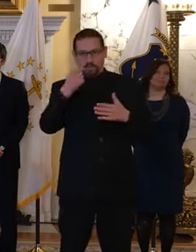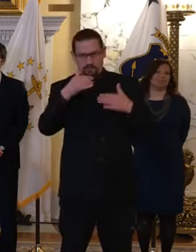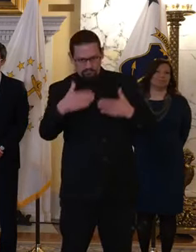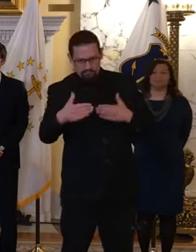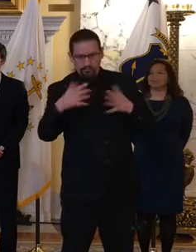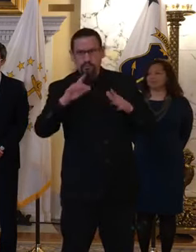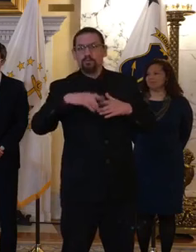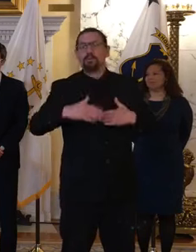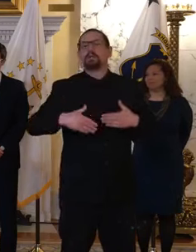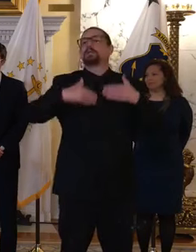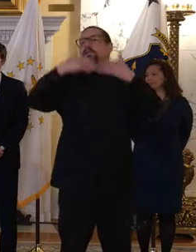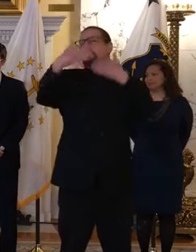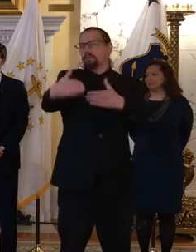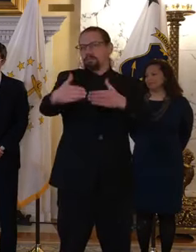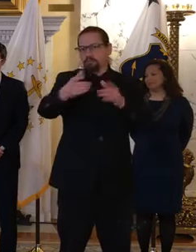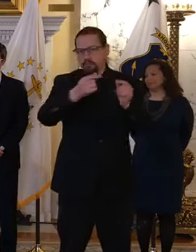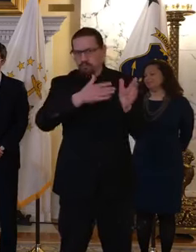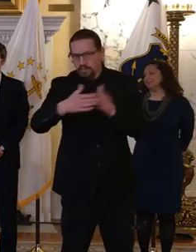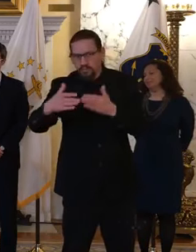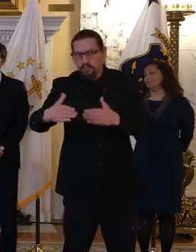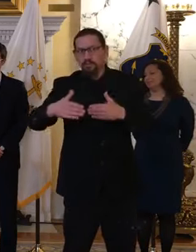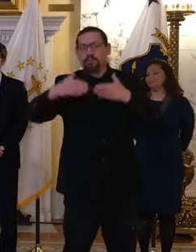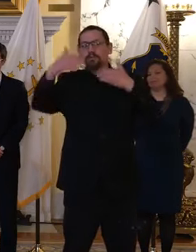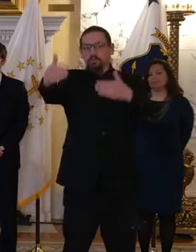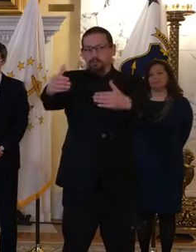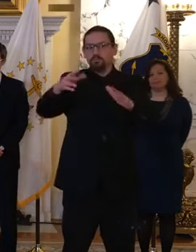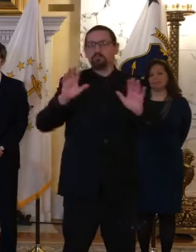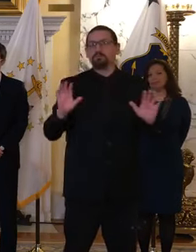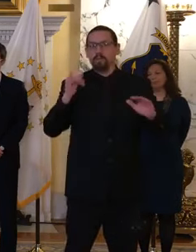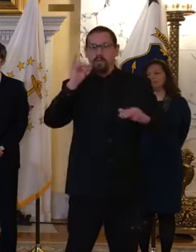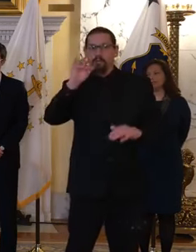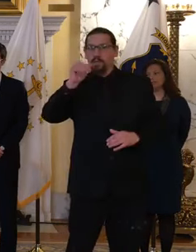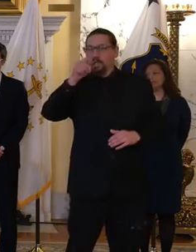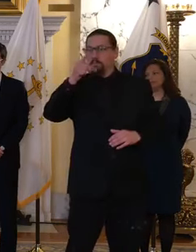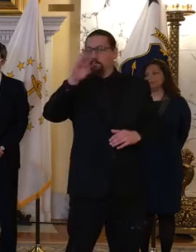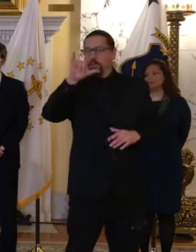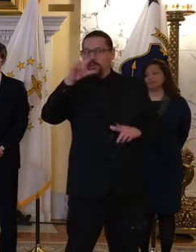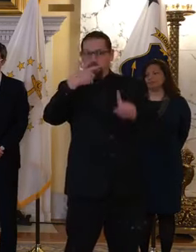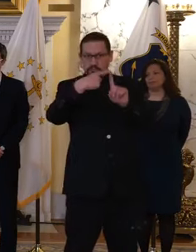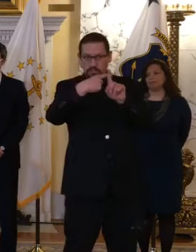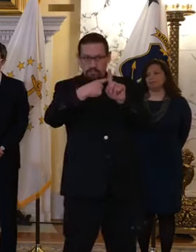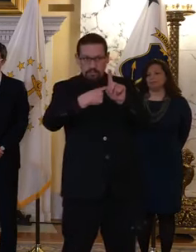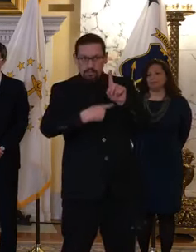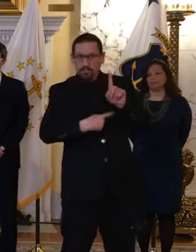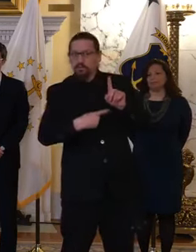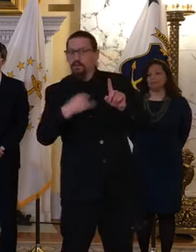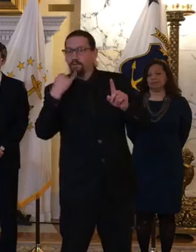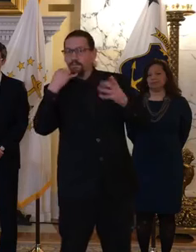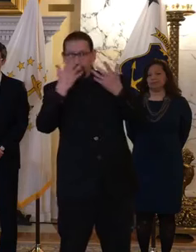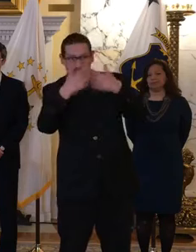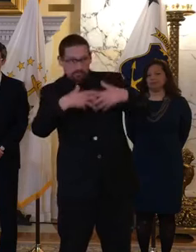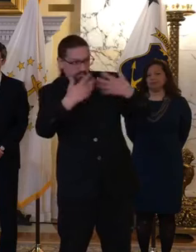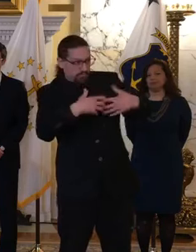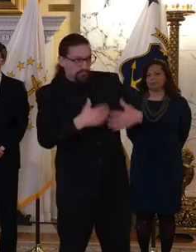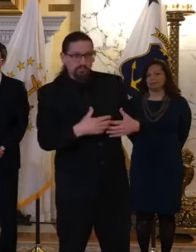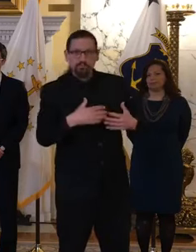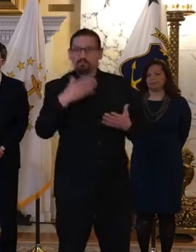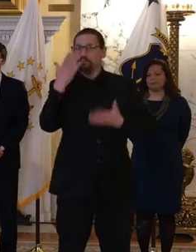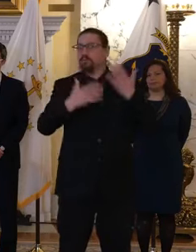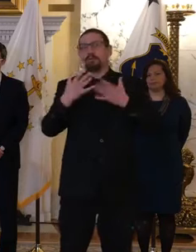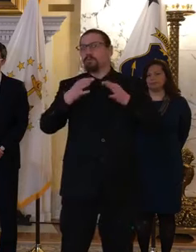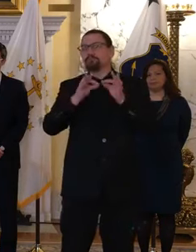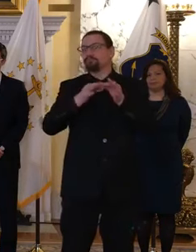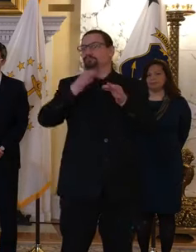we're going to do it again for the month of May. But for now, I am confident, based on every piece of information I